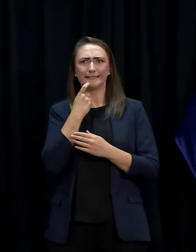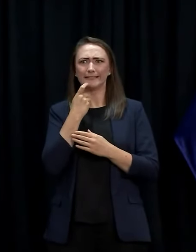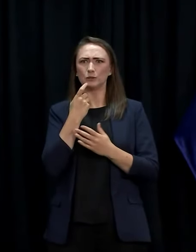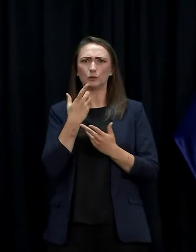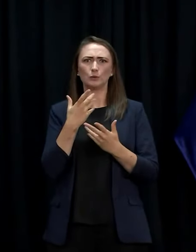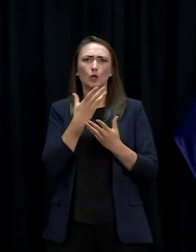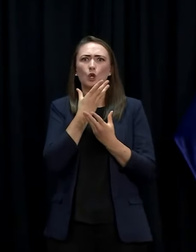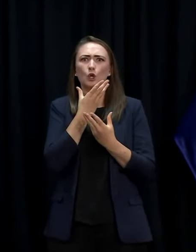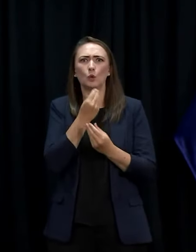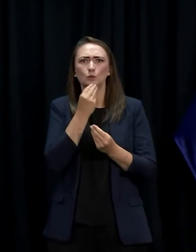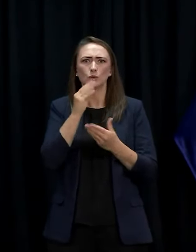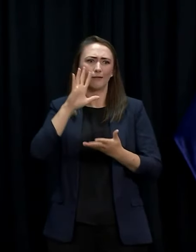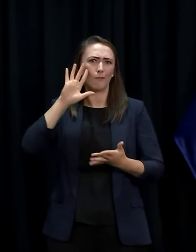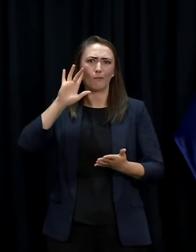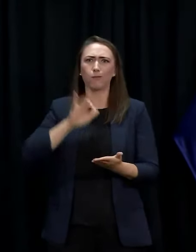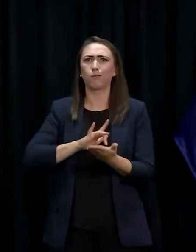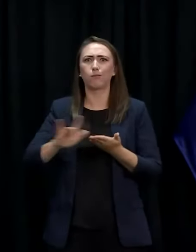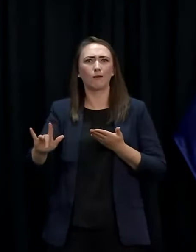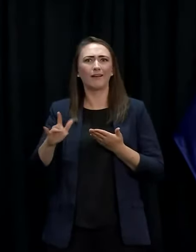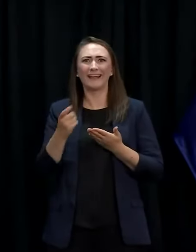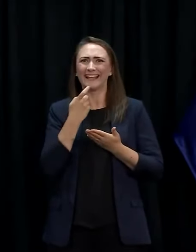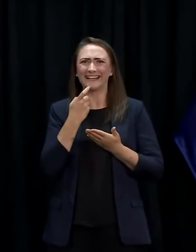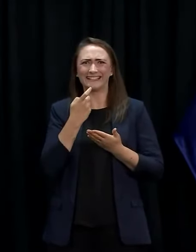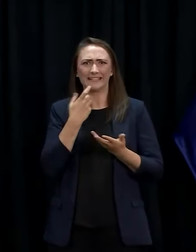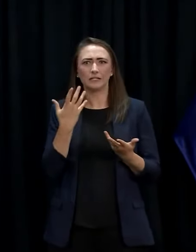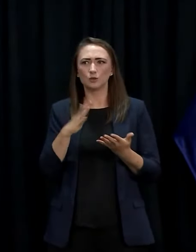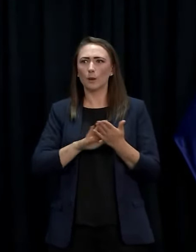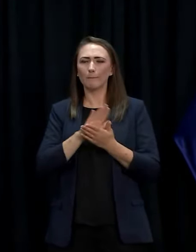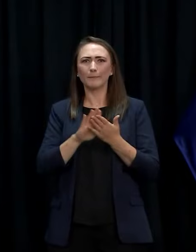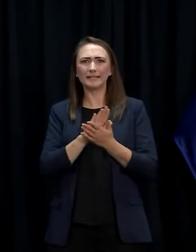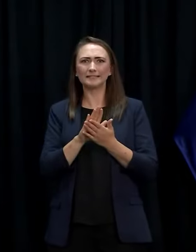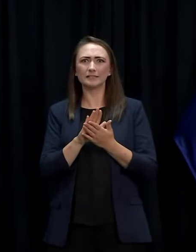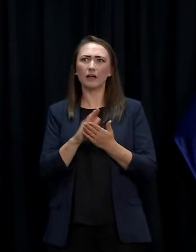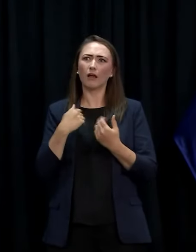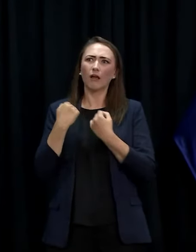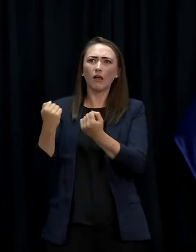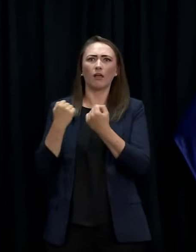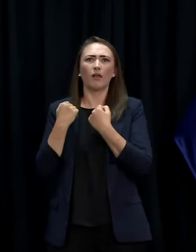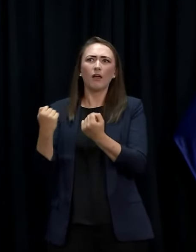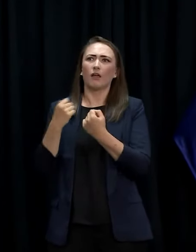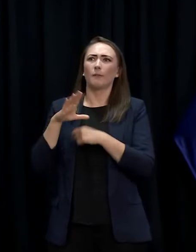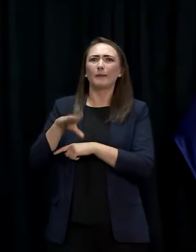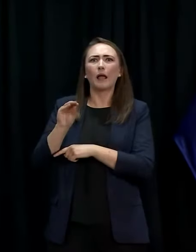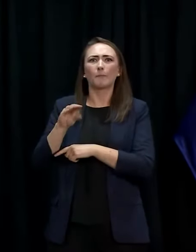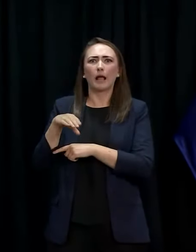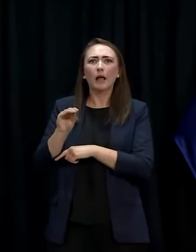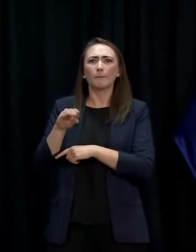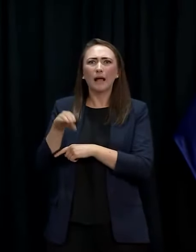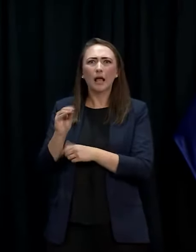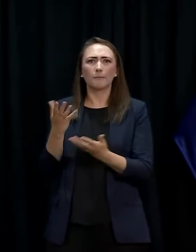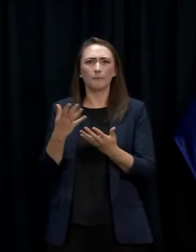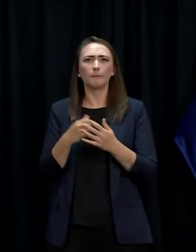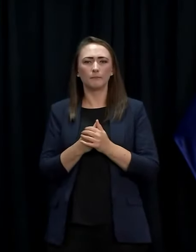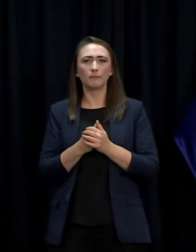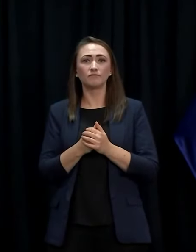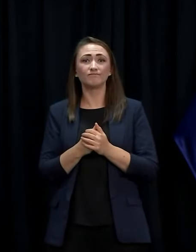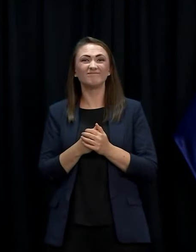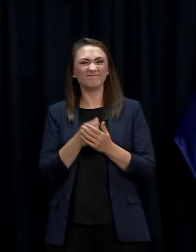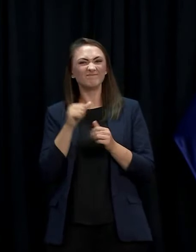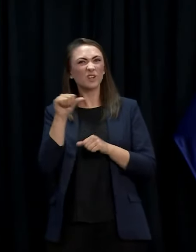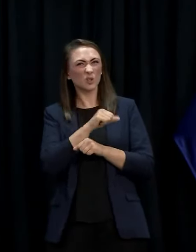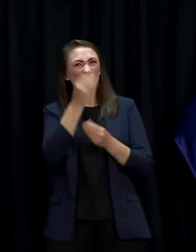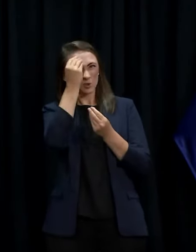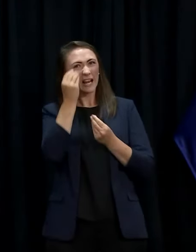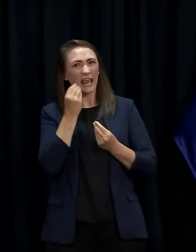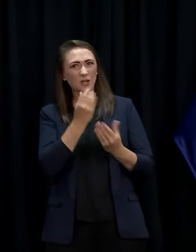further away that you are, I would suggest that it's worth letting people know that when you're picking up your tests, that you're a long way